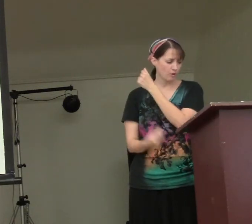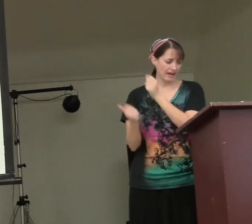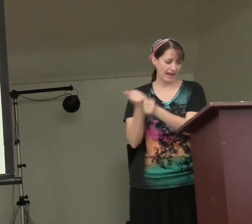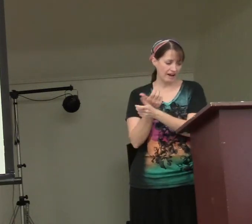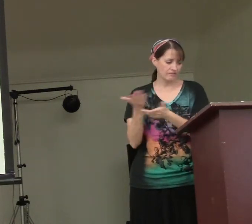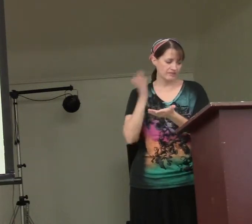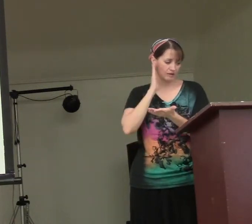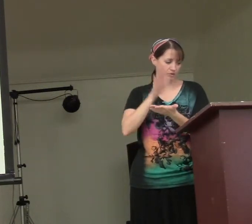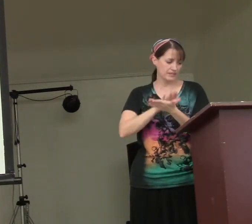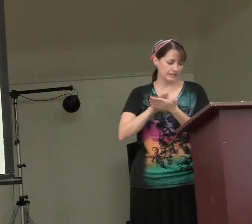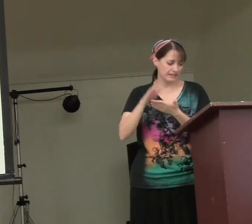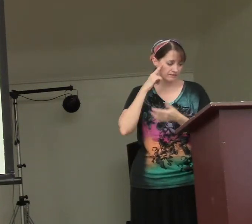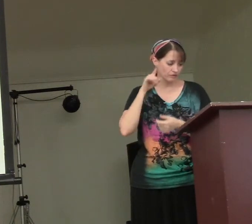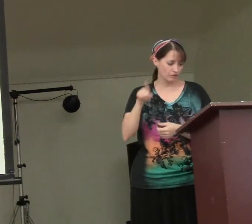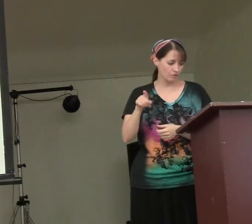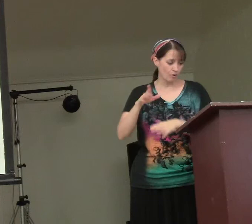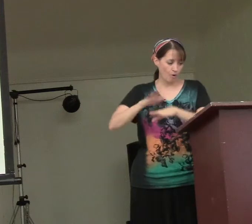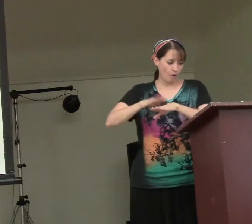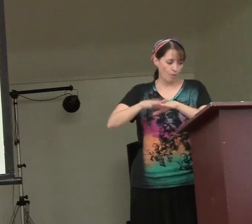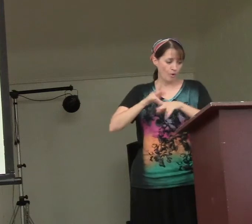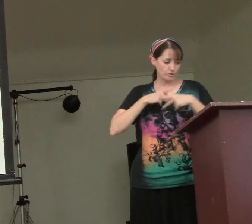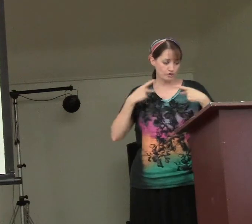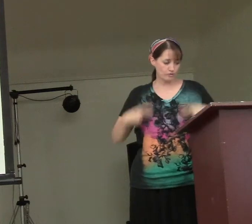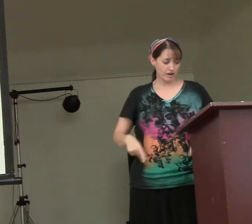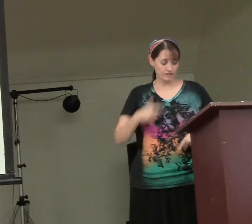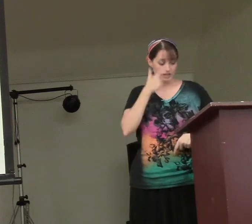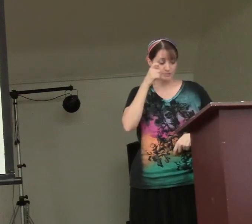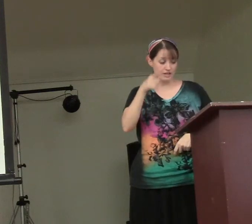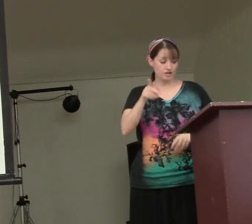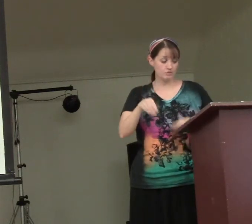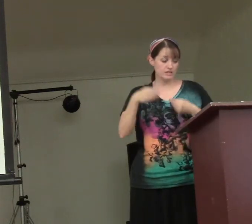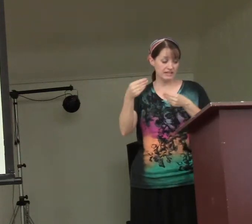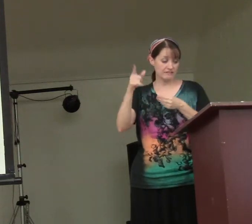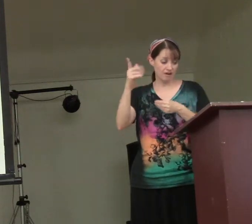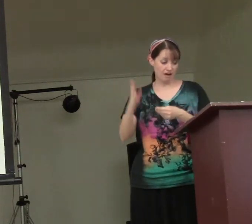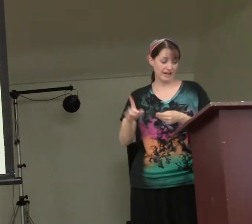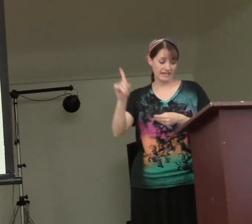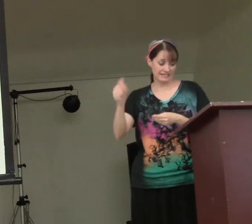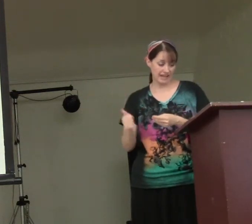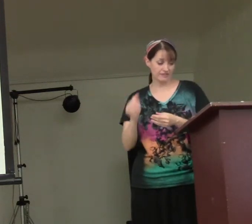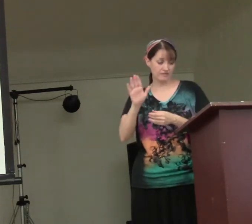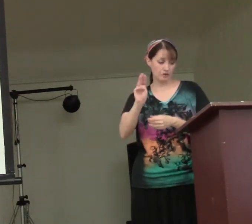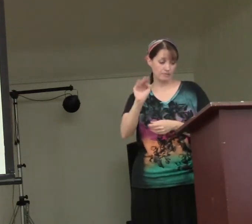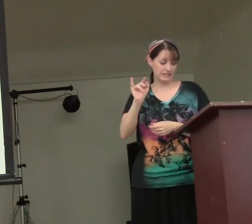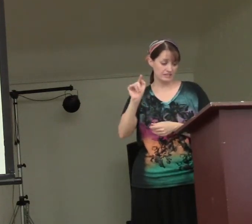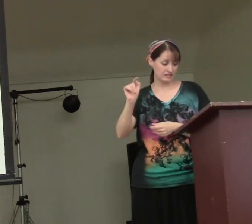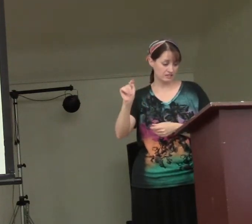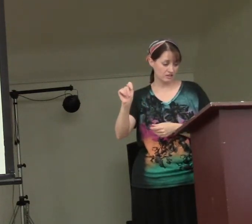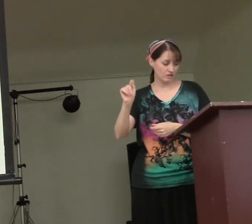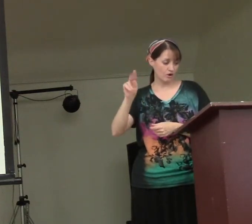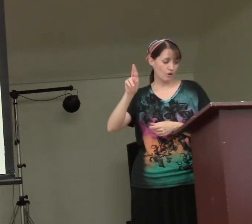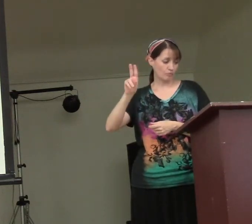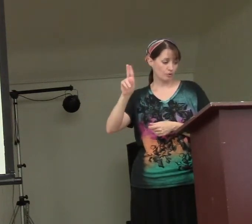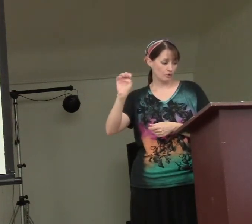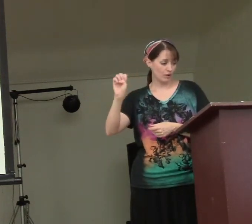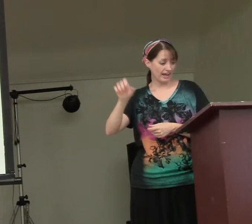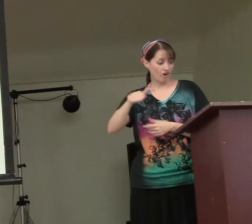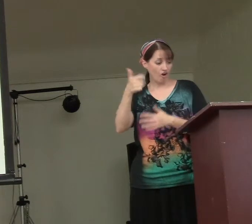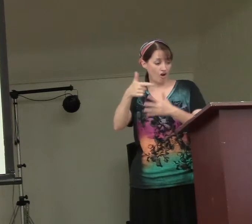and everything will be clean for you. Woe to you, Pharisees, because you give God a tenth of your mint, rue, and all